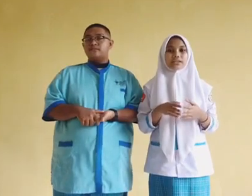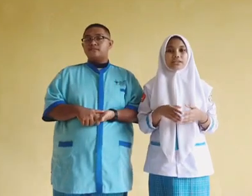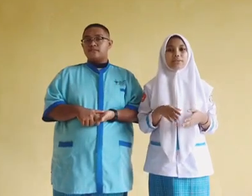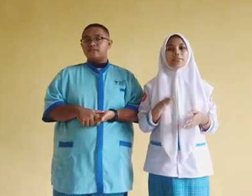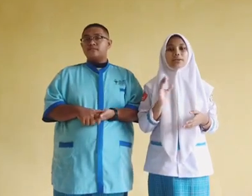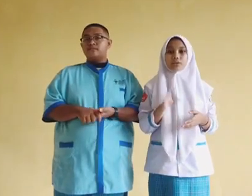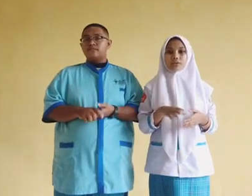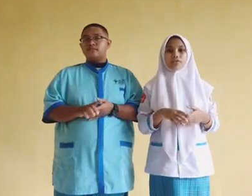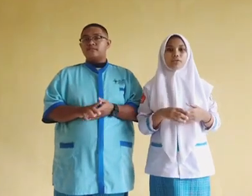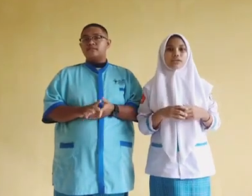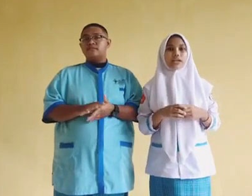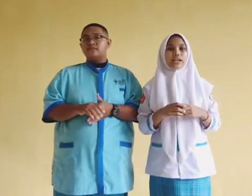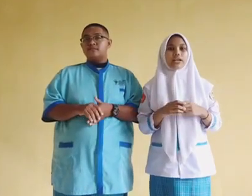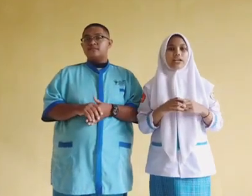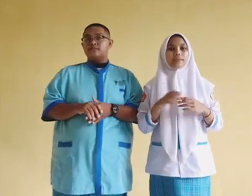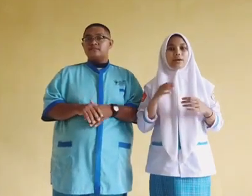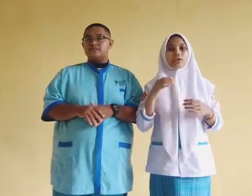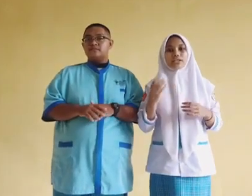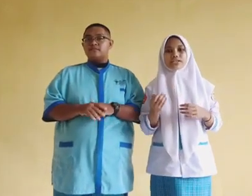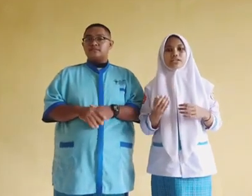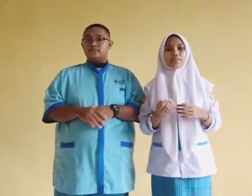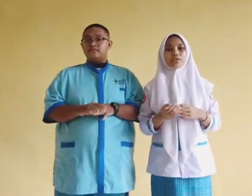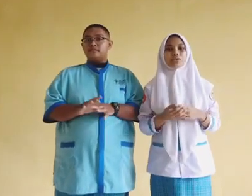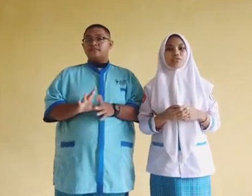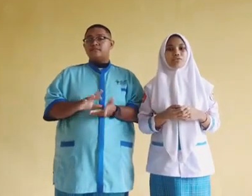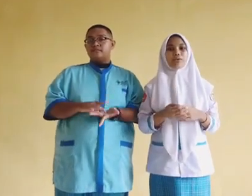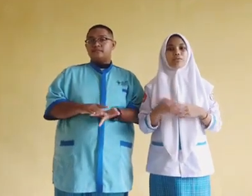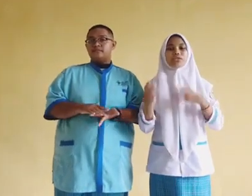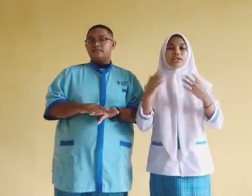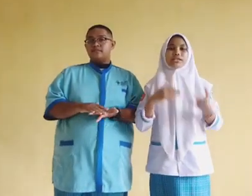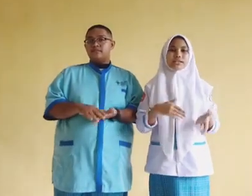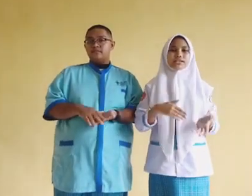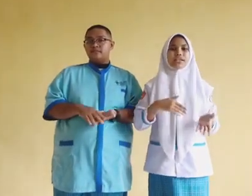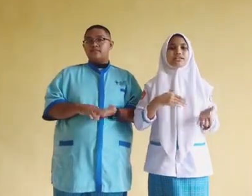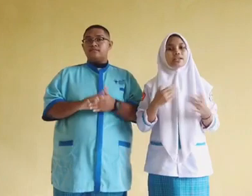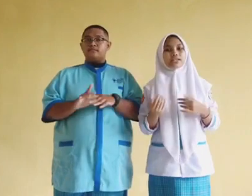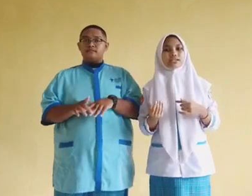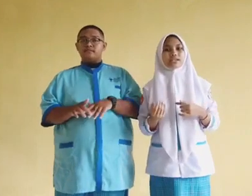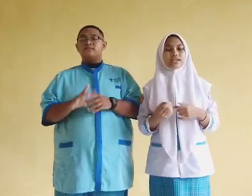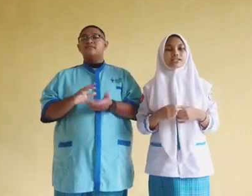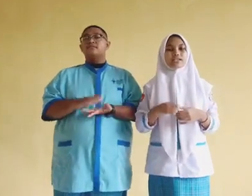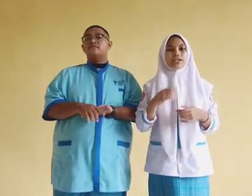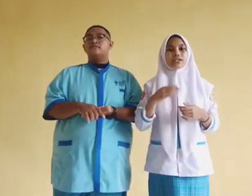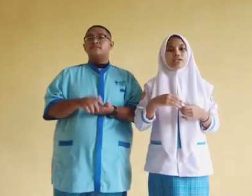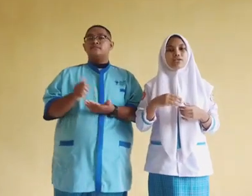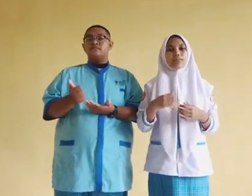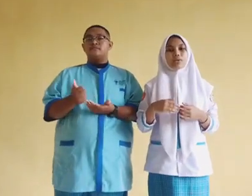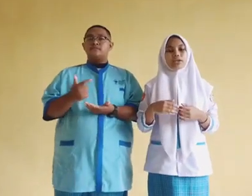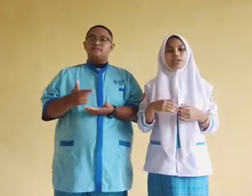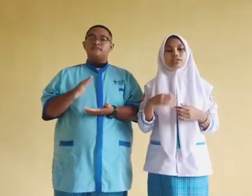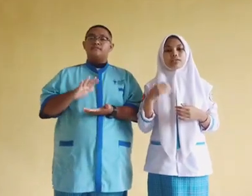by microbial fuel cell. The power density produced from water hyacinths and rice husk is